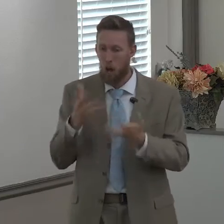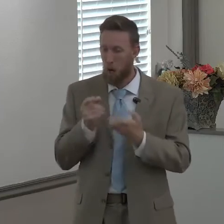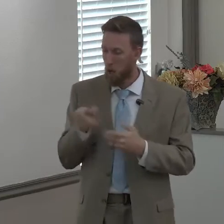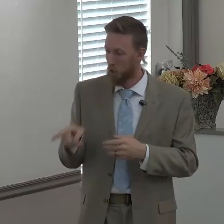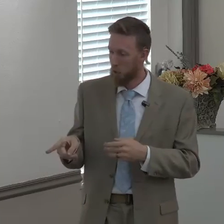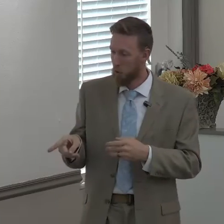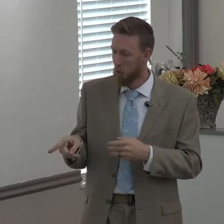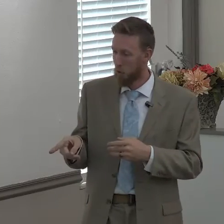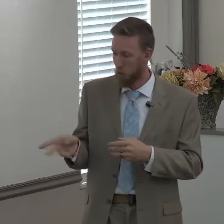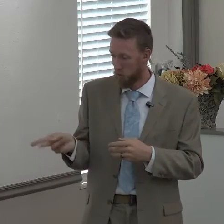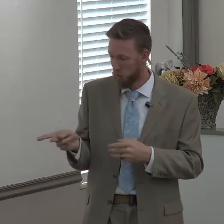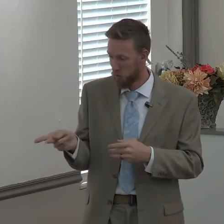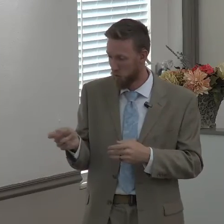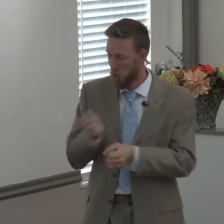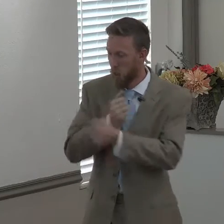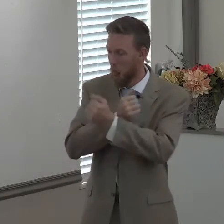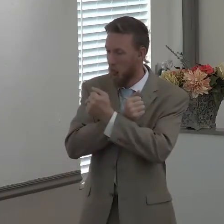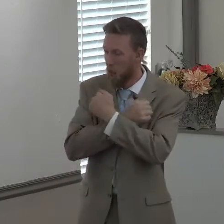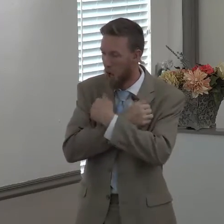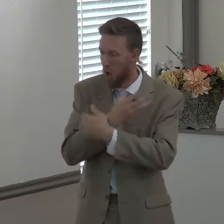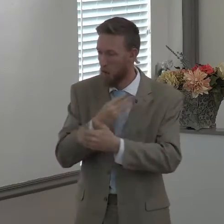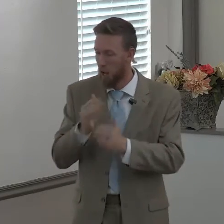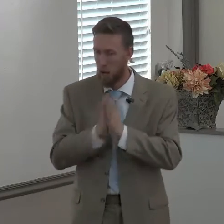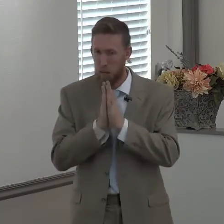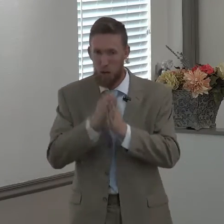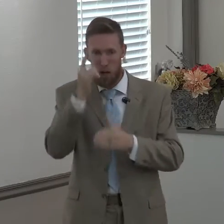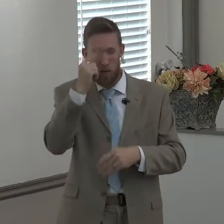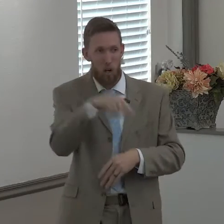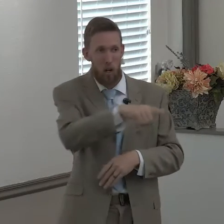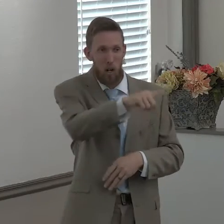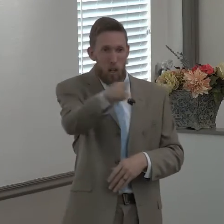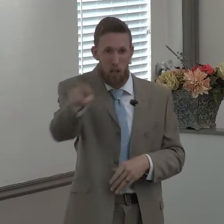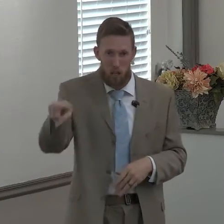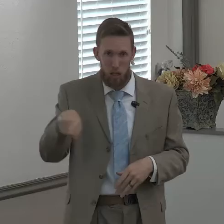Not really. But I asked them, I said, would you guys sit up on the